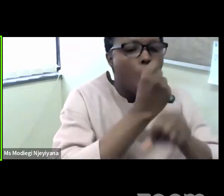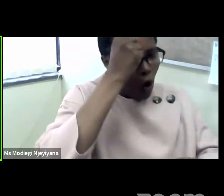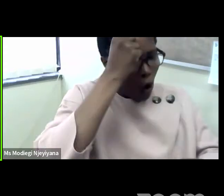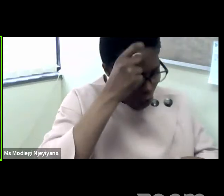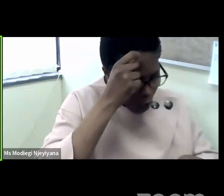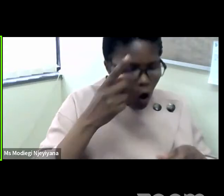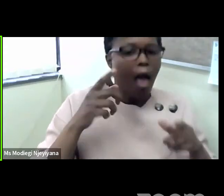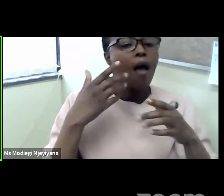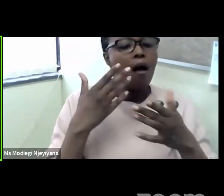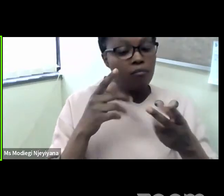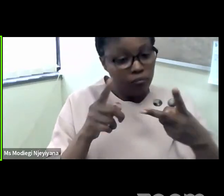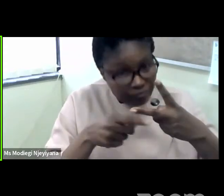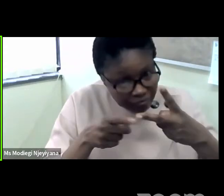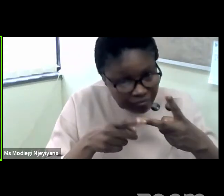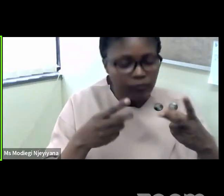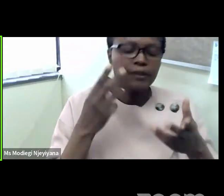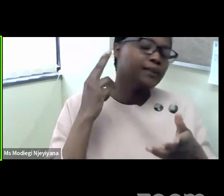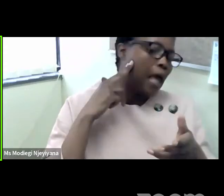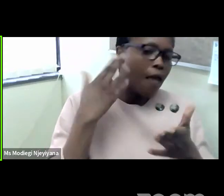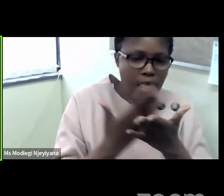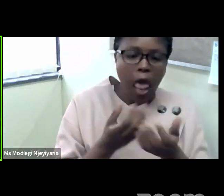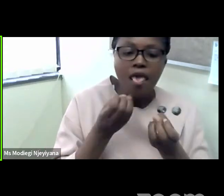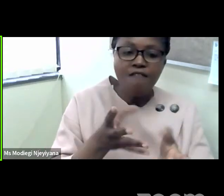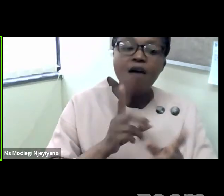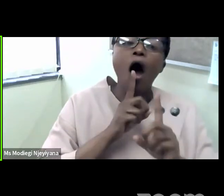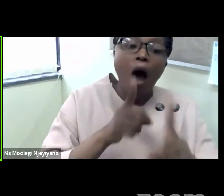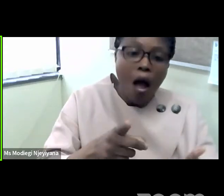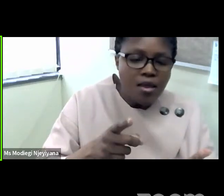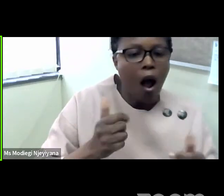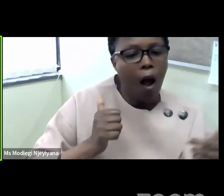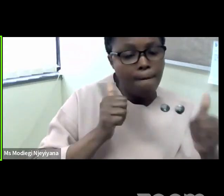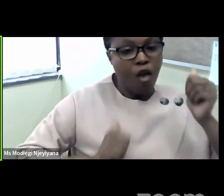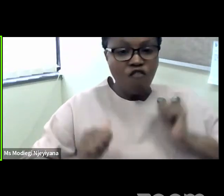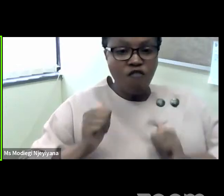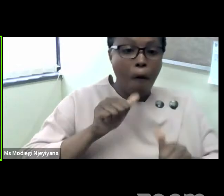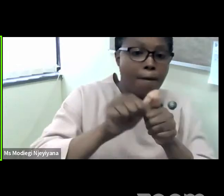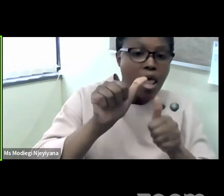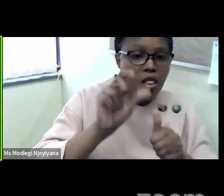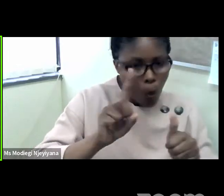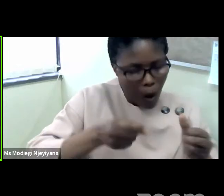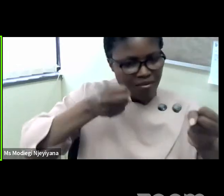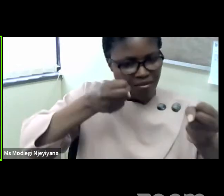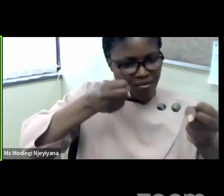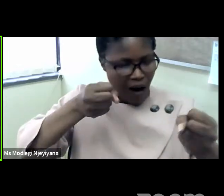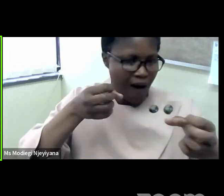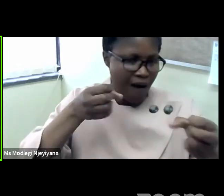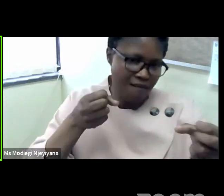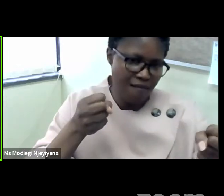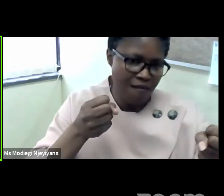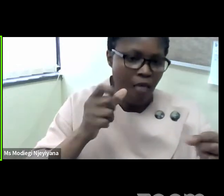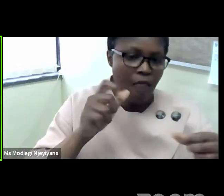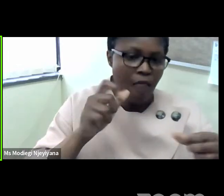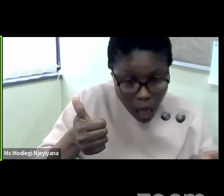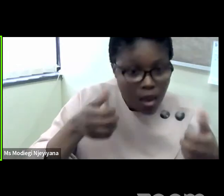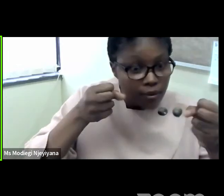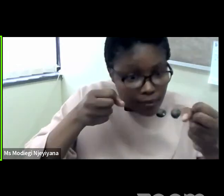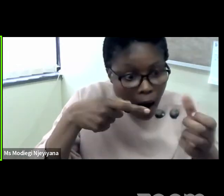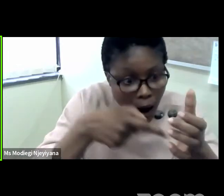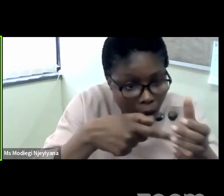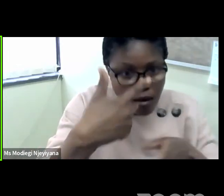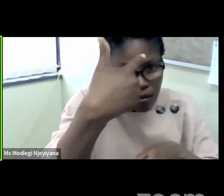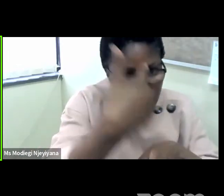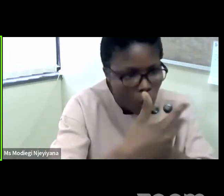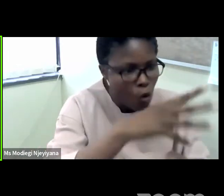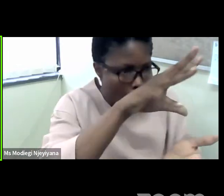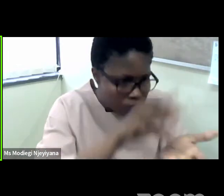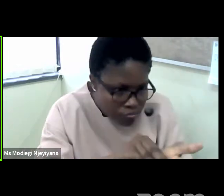require. An interpreter to at least sign the question to the deaf student, allowing them